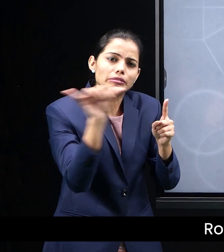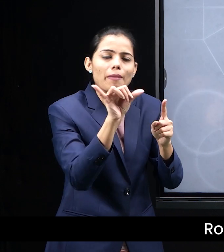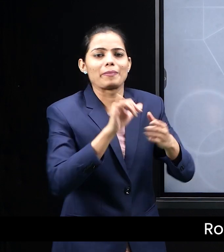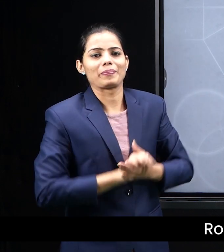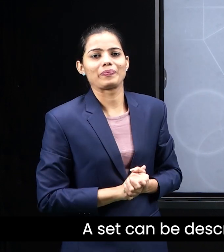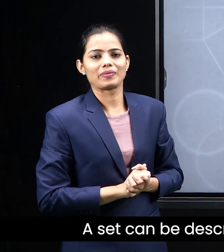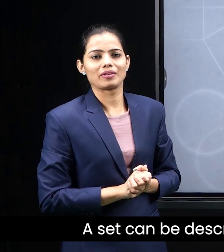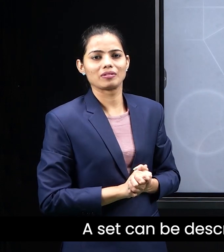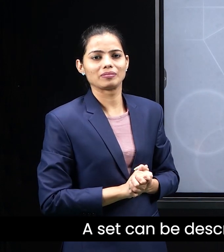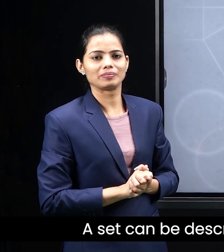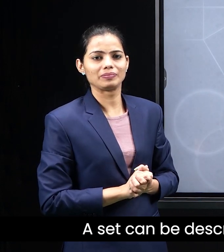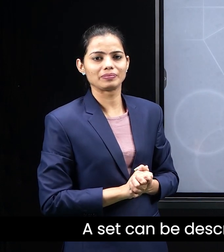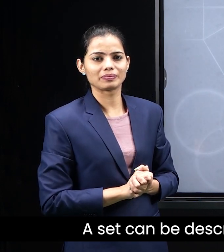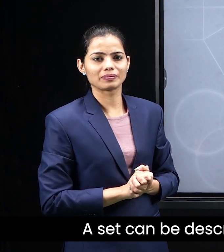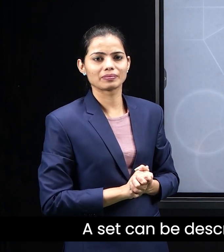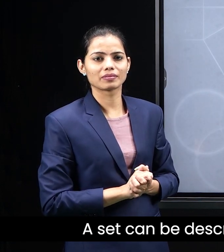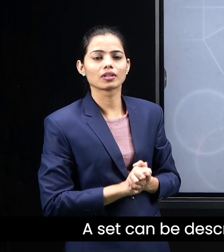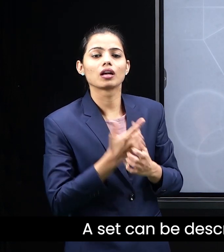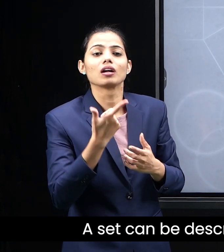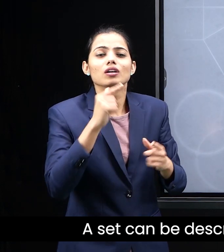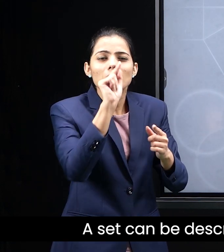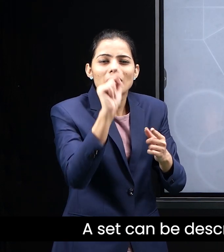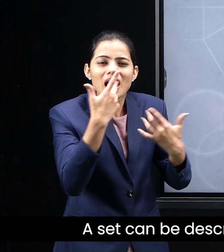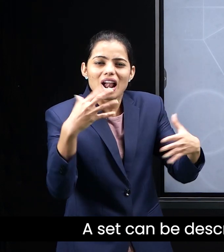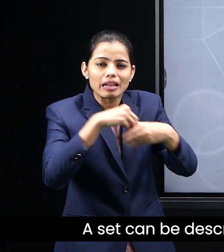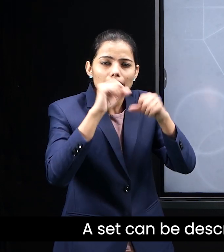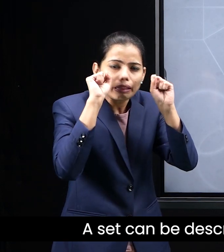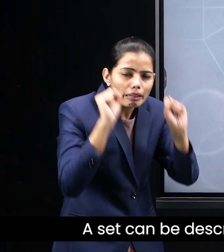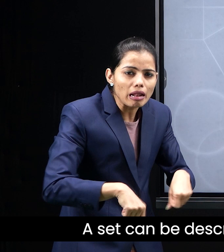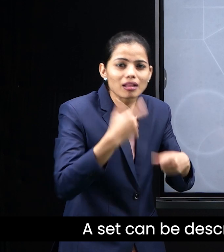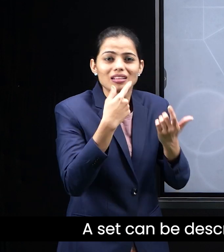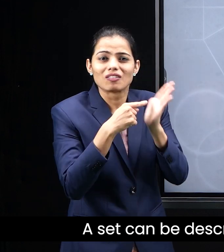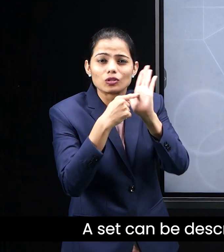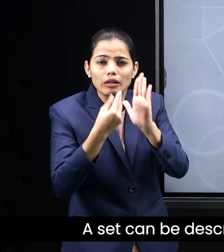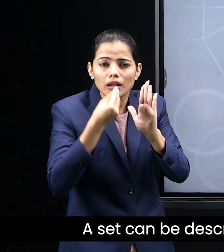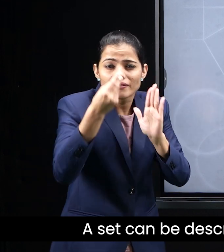A set can be described by listing all the elements of the set.